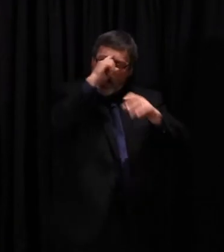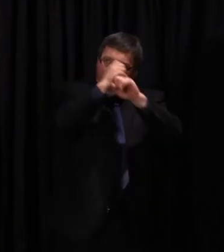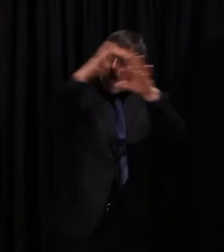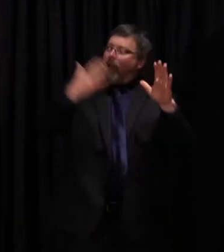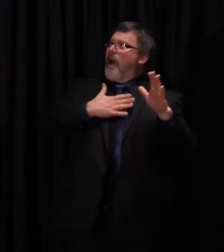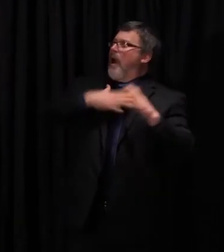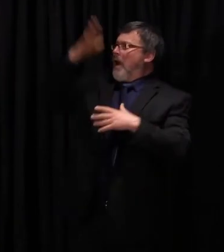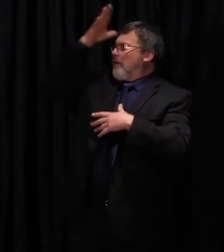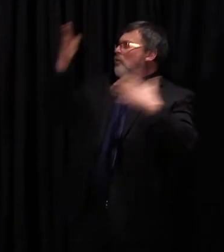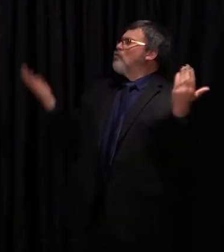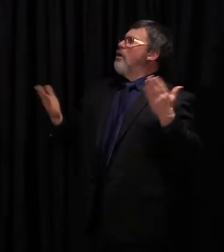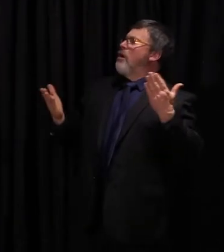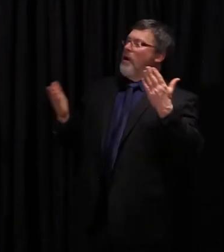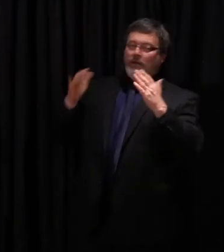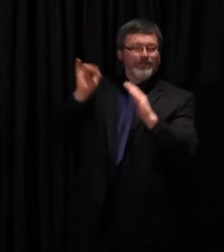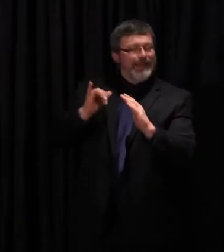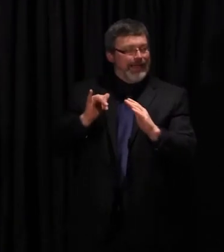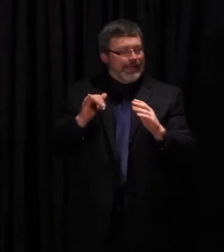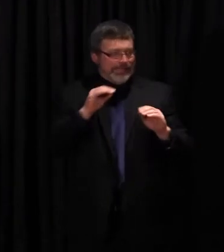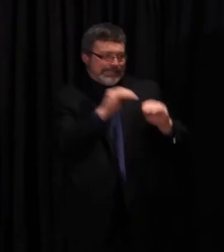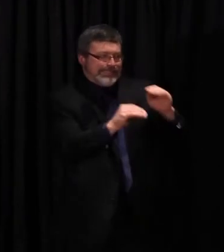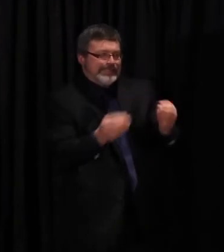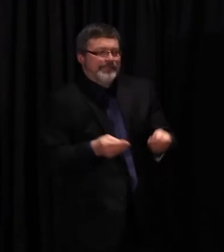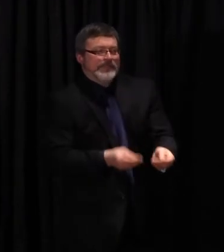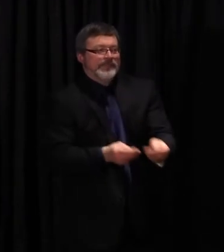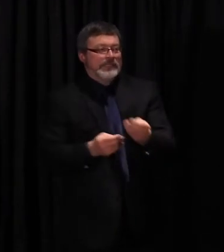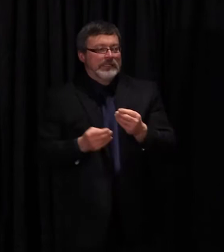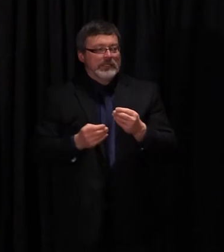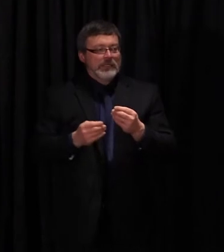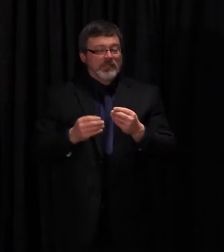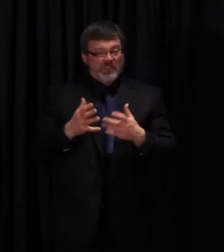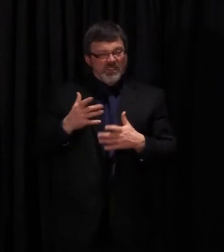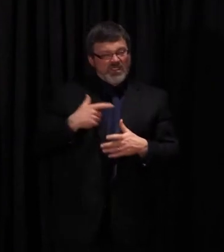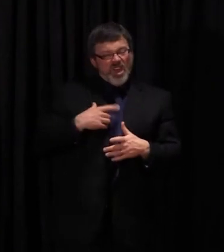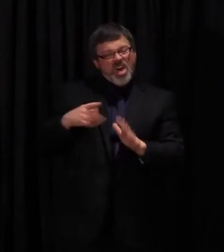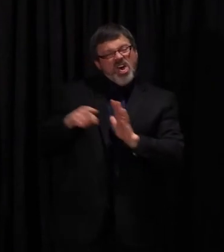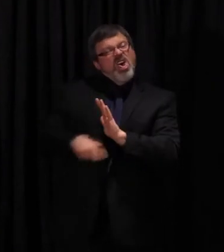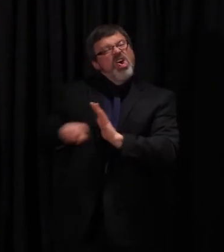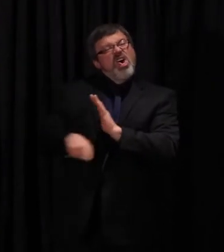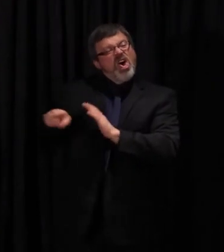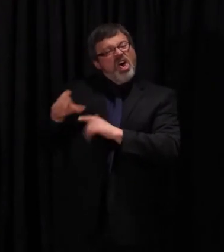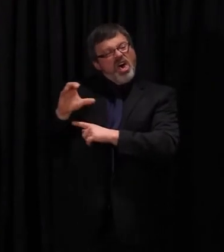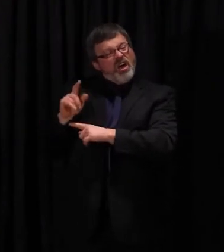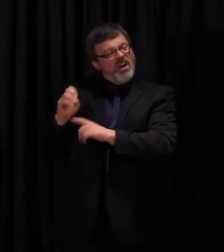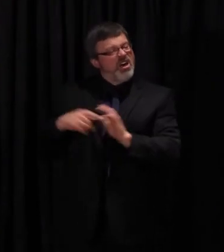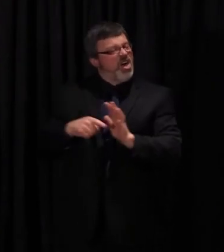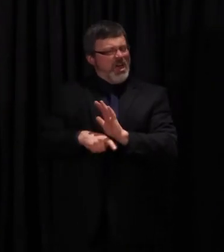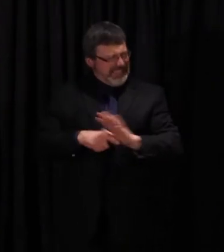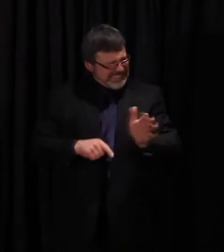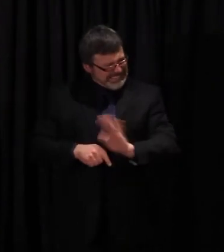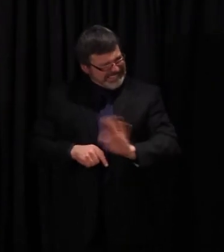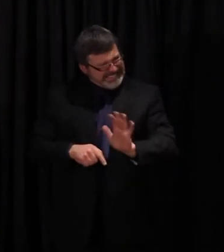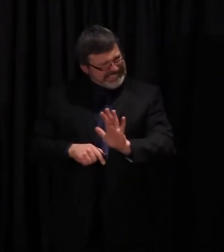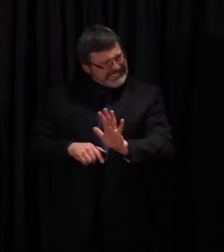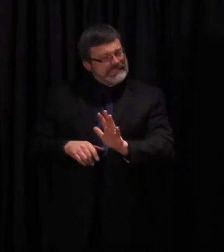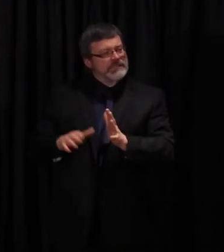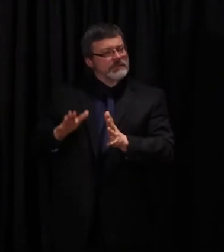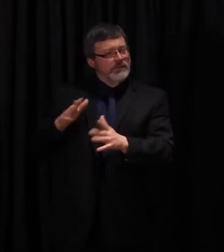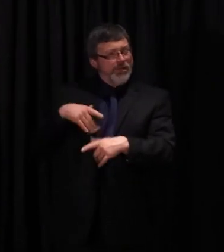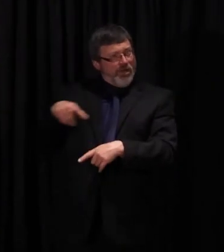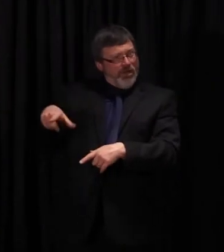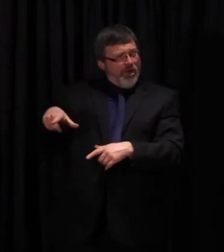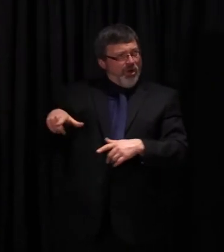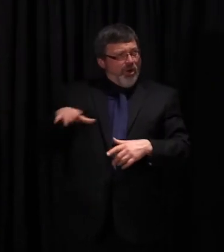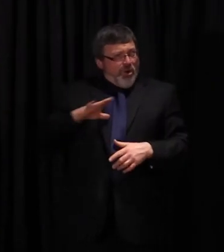It's time we end the stigma around CTE. Because the fact is, many of the